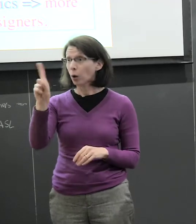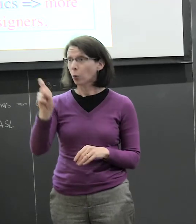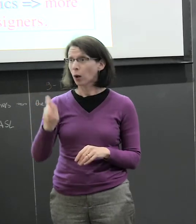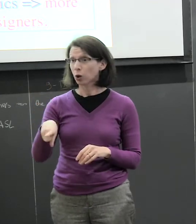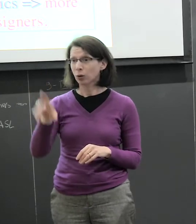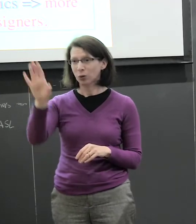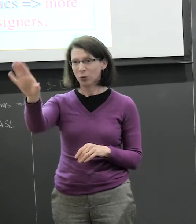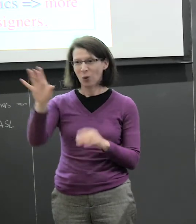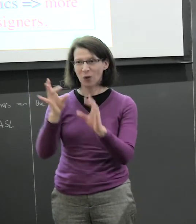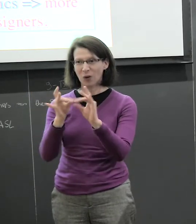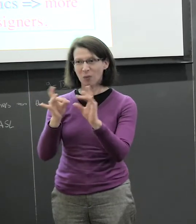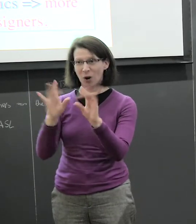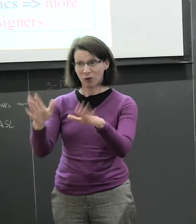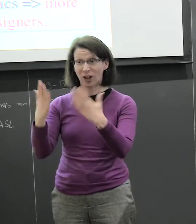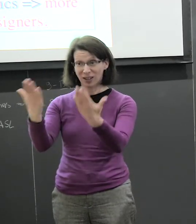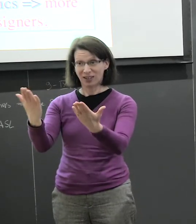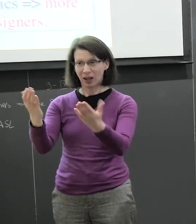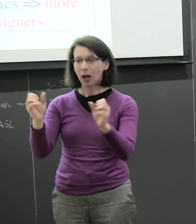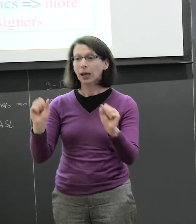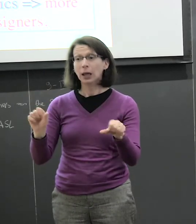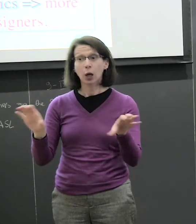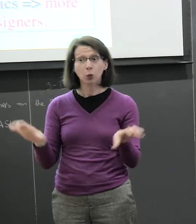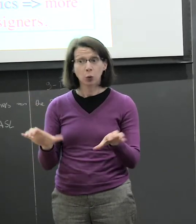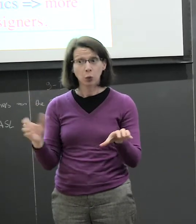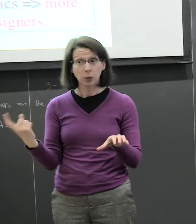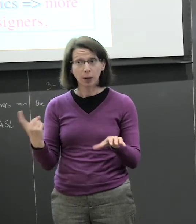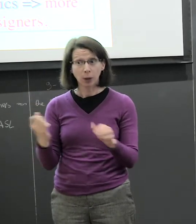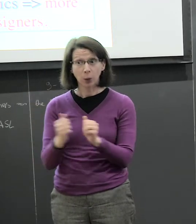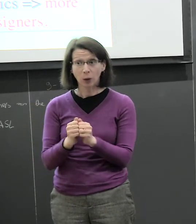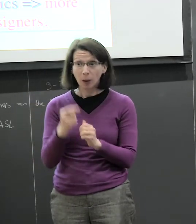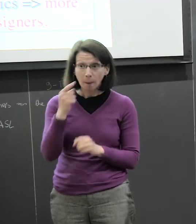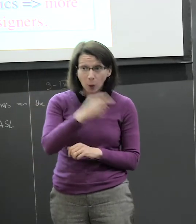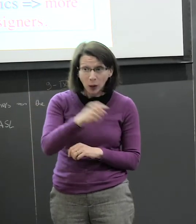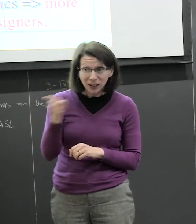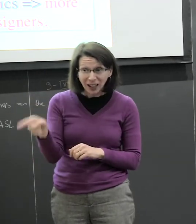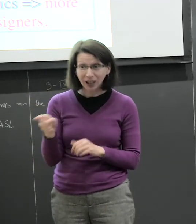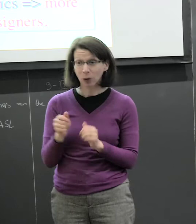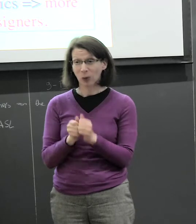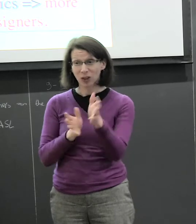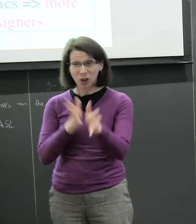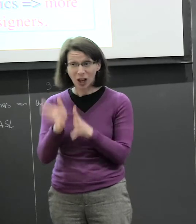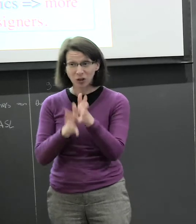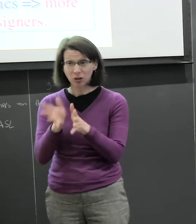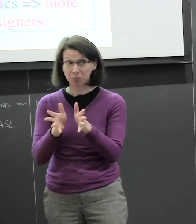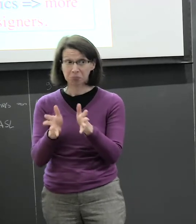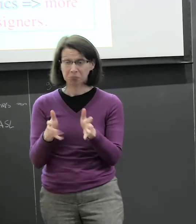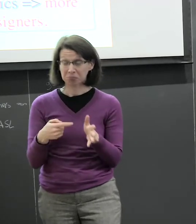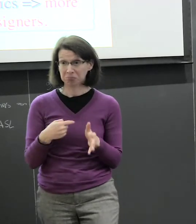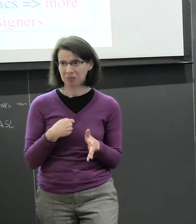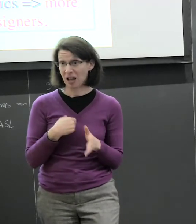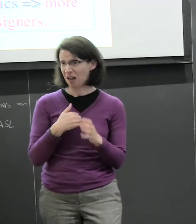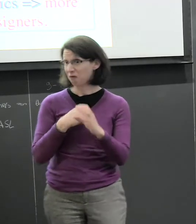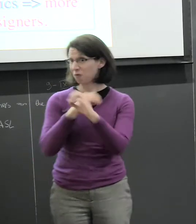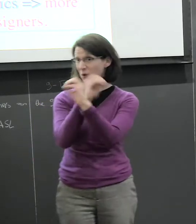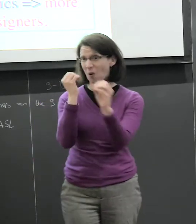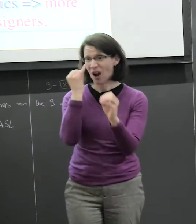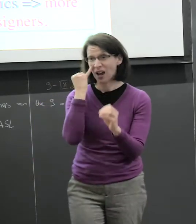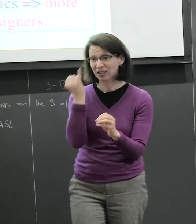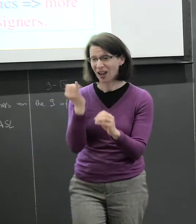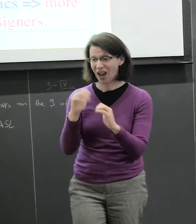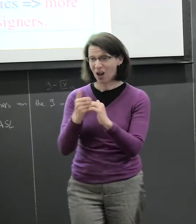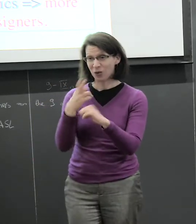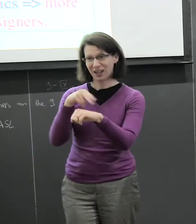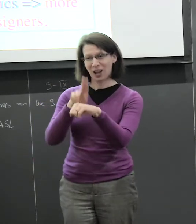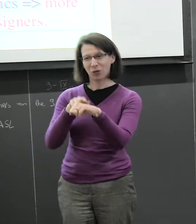your remark is whether you could do something with pointing and with gestures. And you know, I have no idea how natural